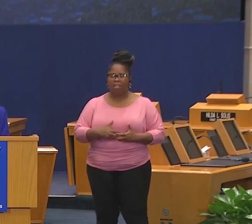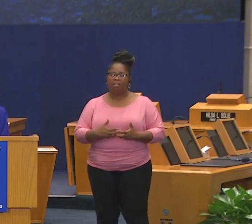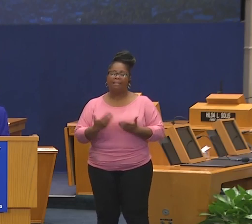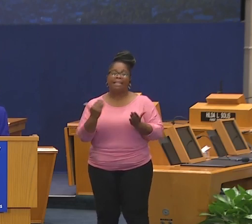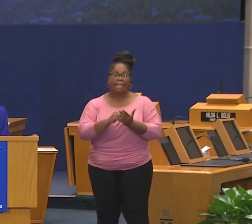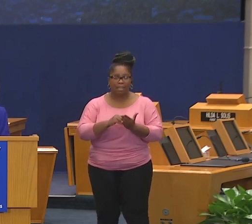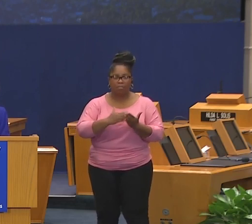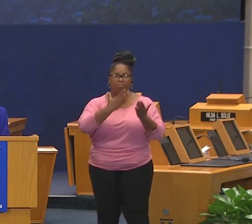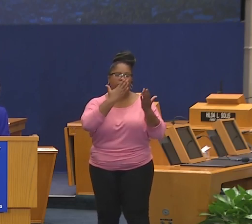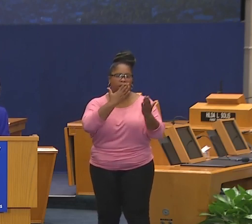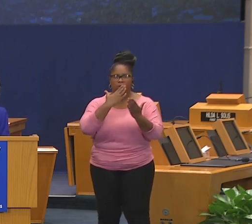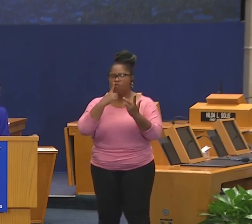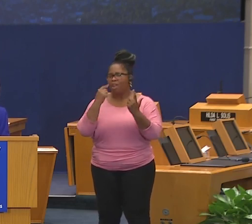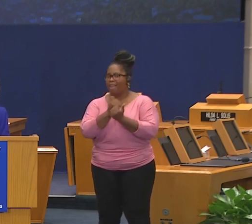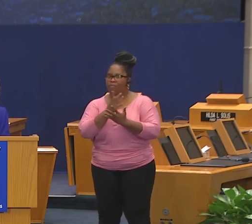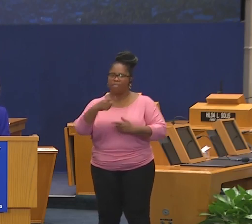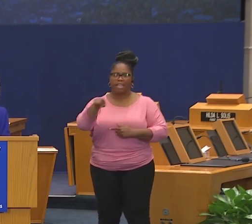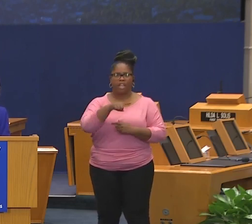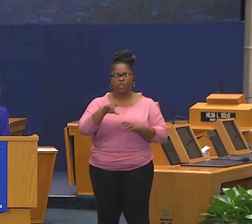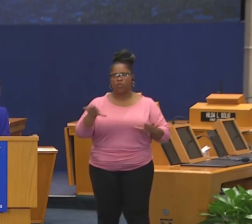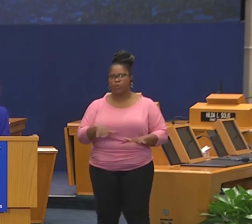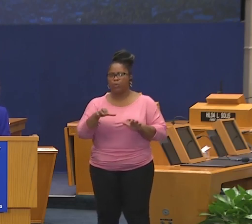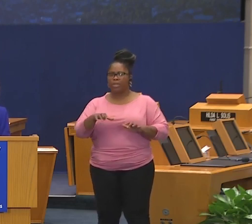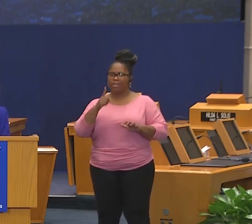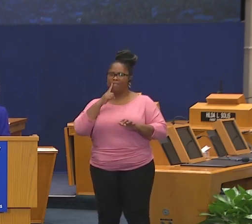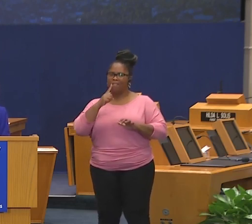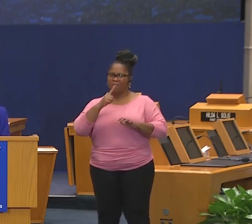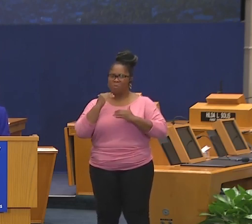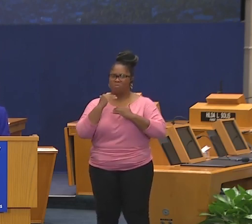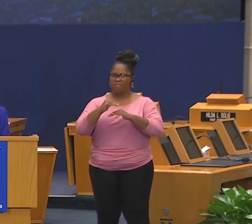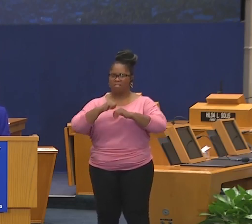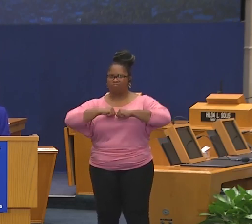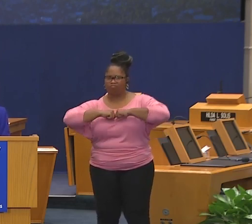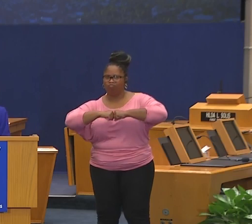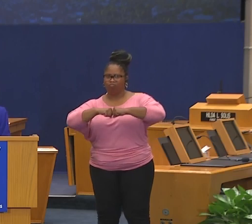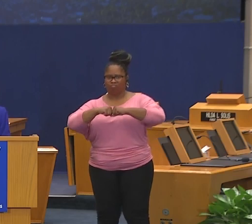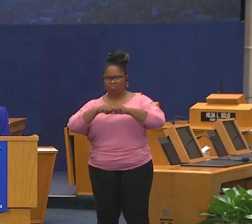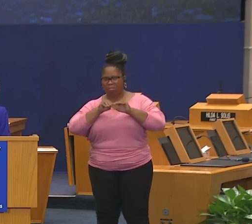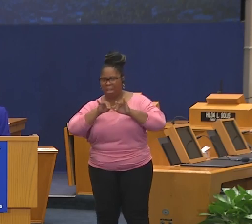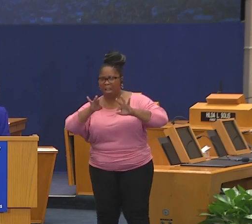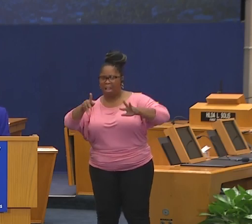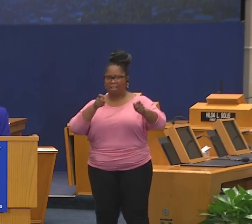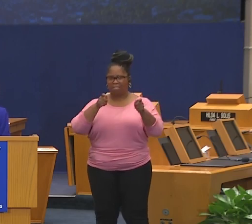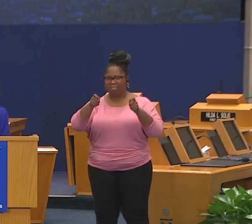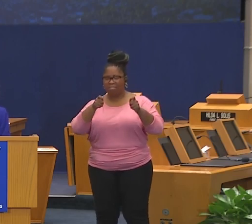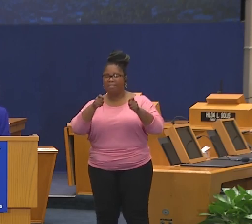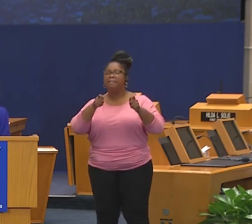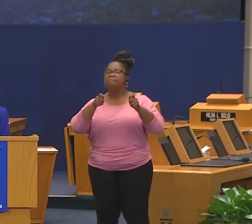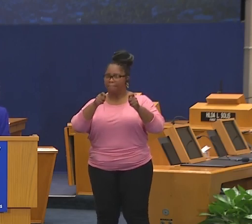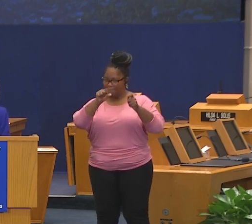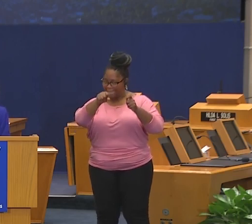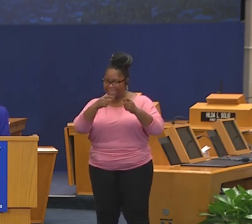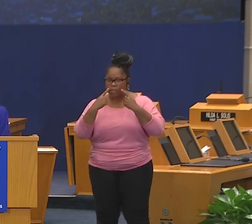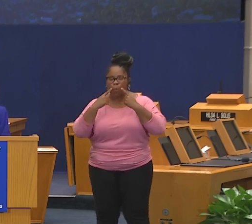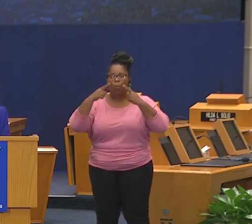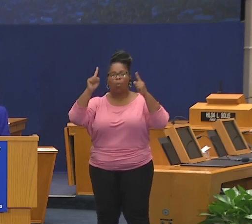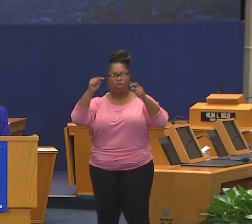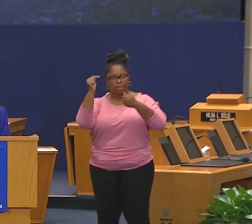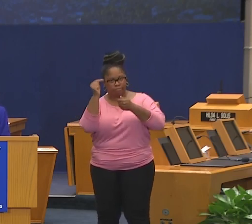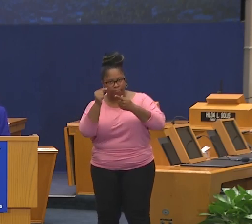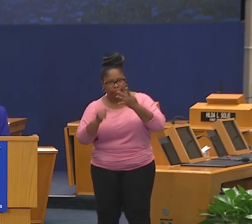again for all that you're doing to slow the spread of COVID-19. It is working, and I hope you feel very proud of what